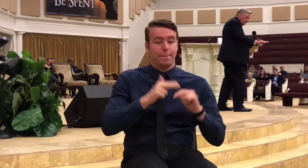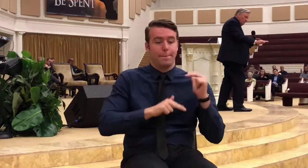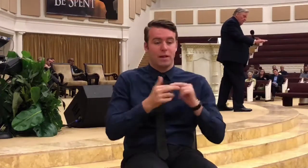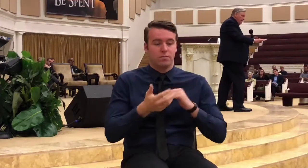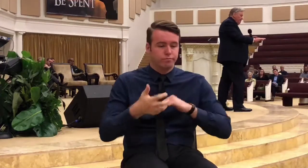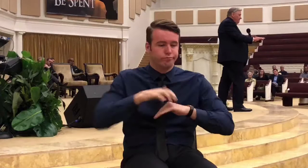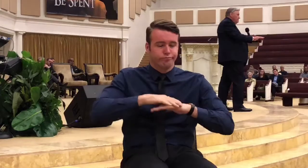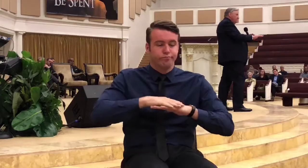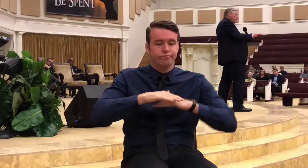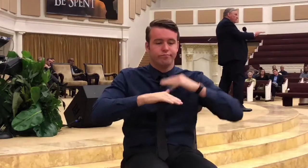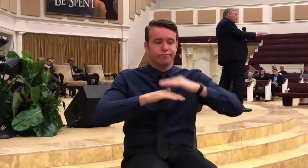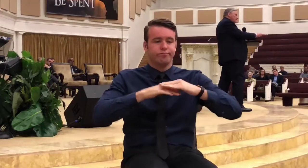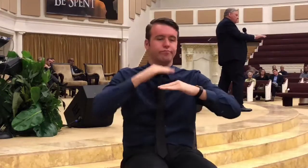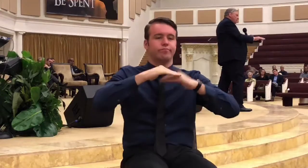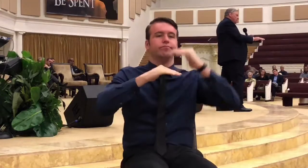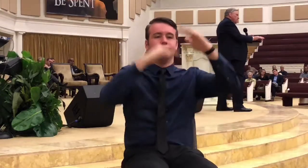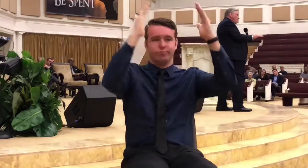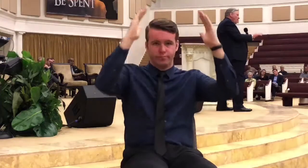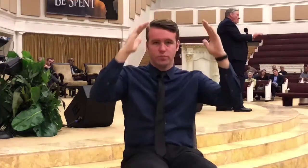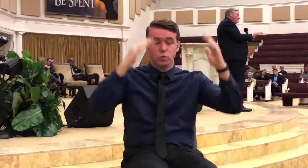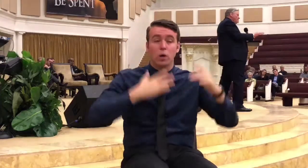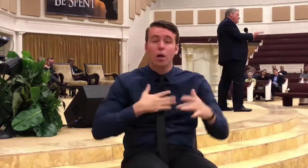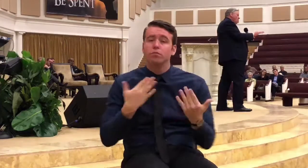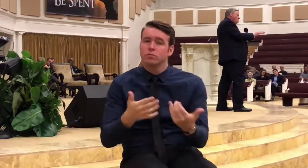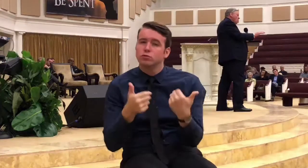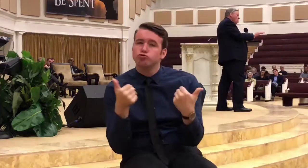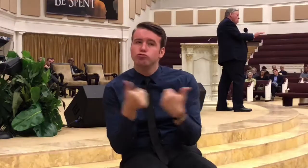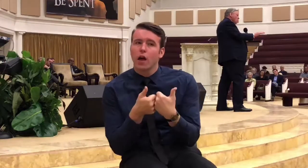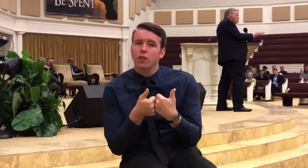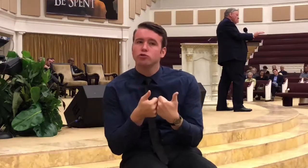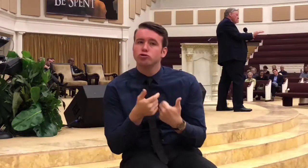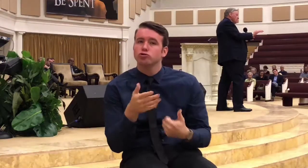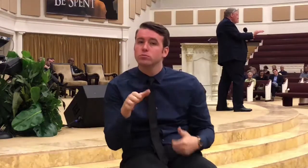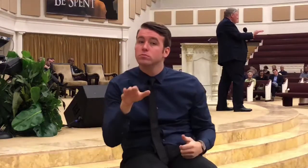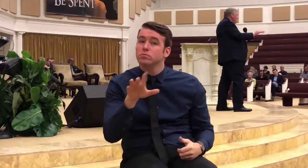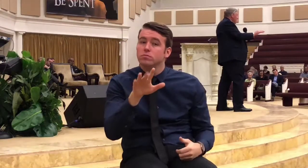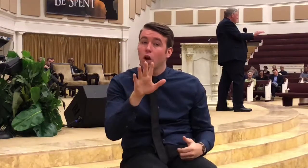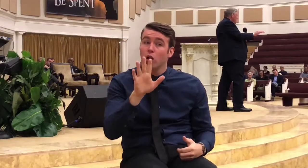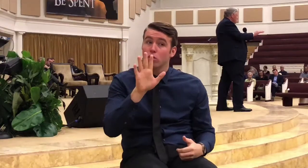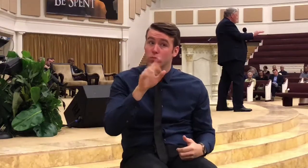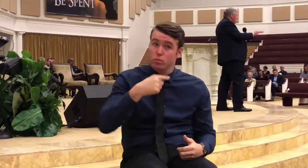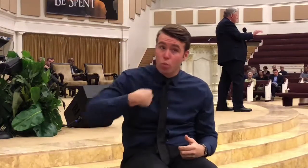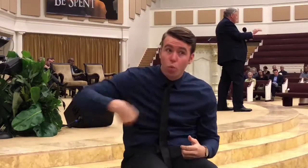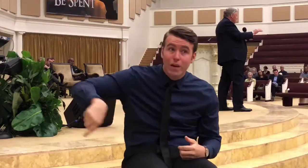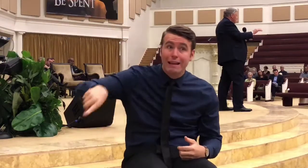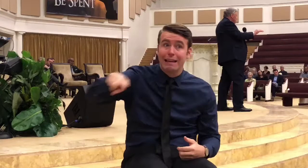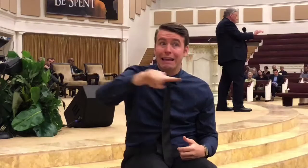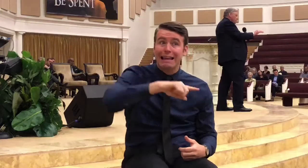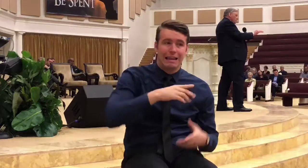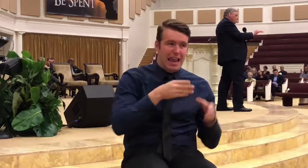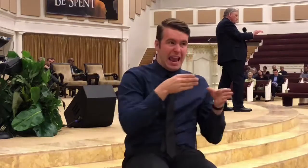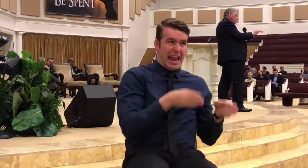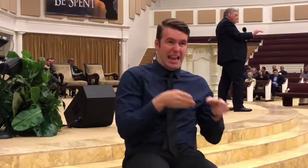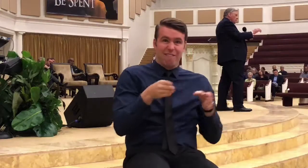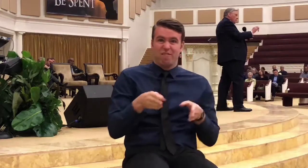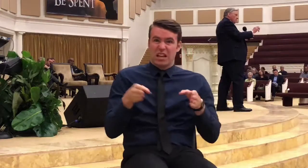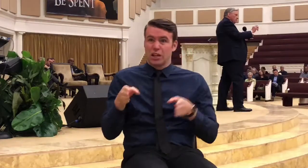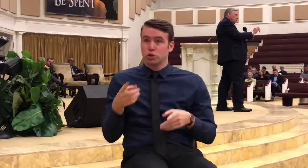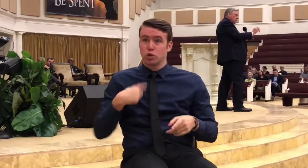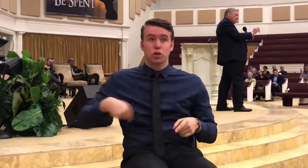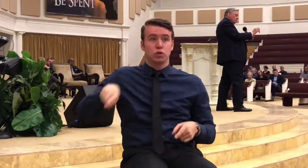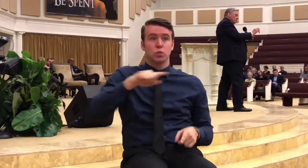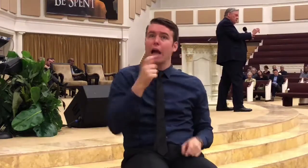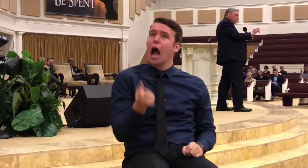on. So here's my challenge. How far can you and I, as individuals, go